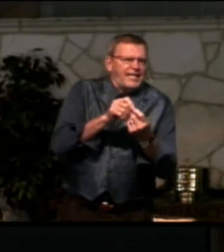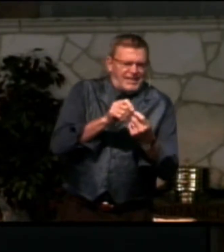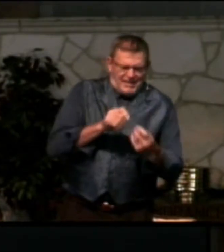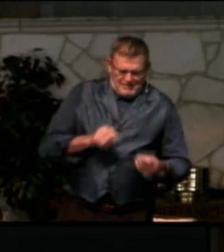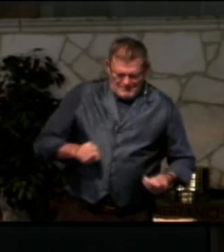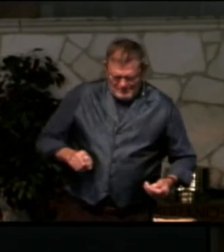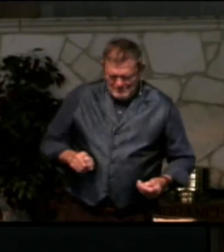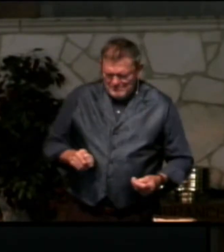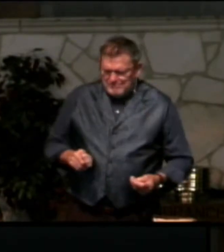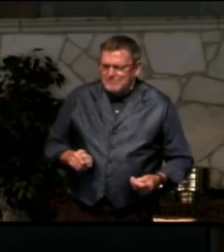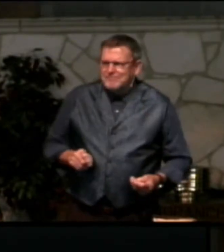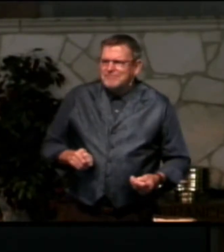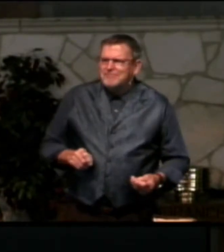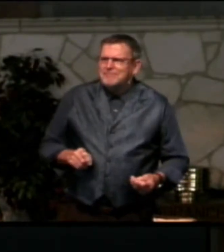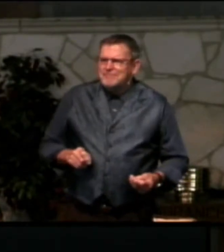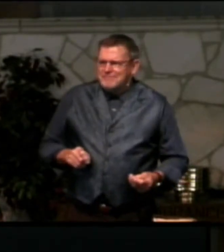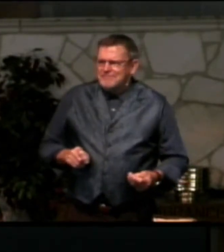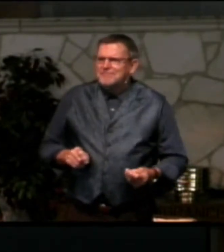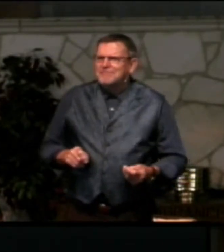Exactly.